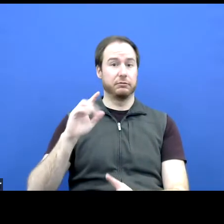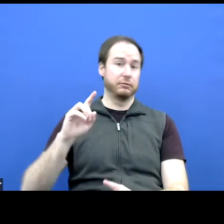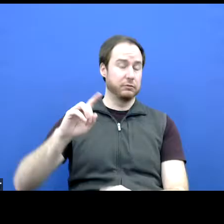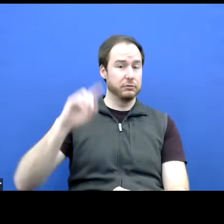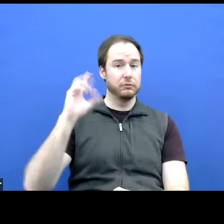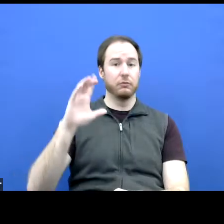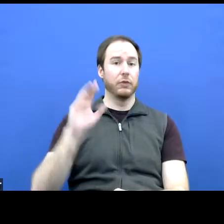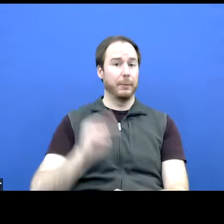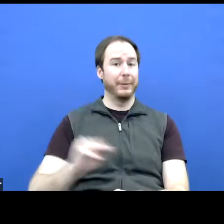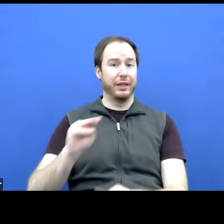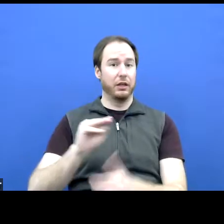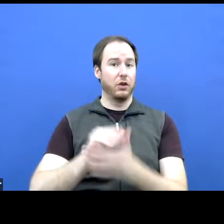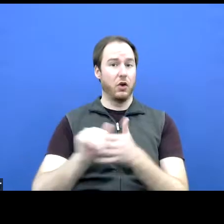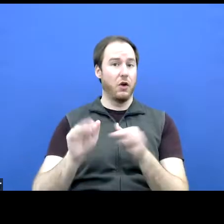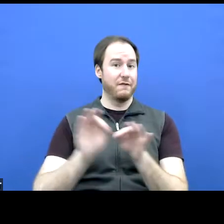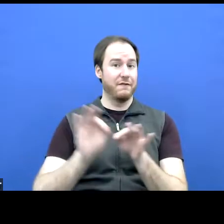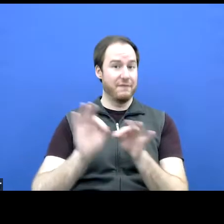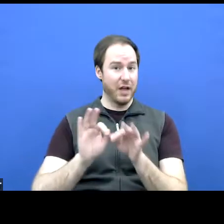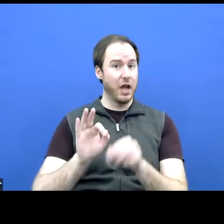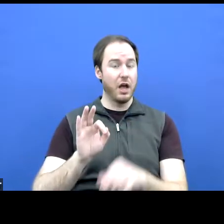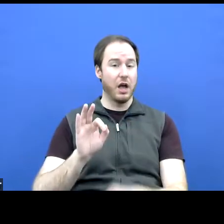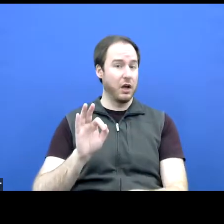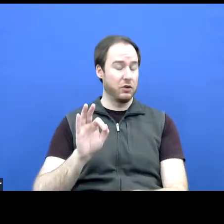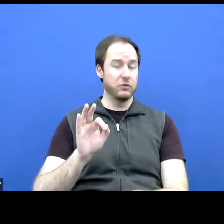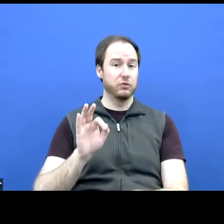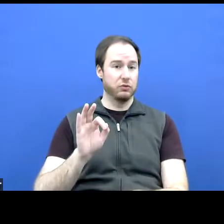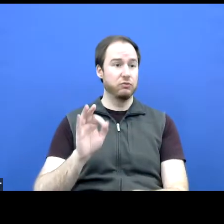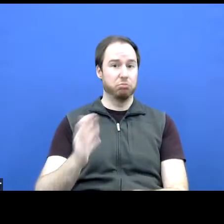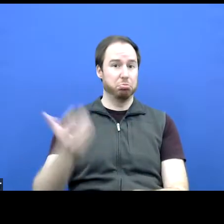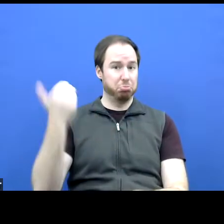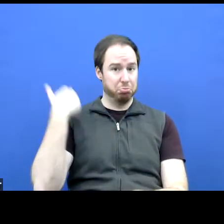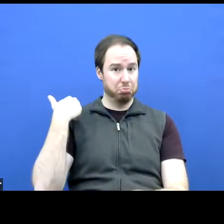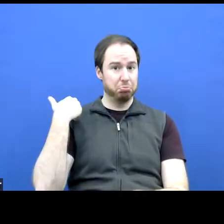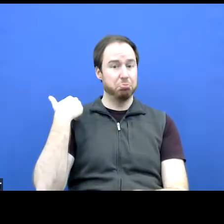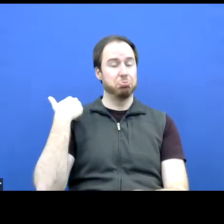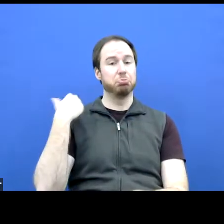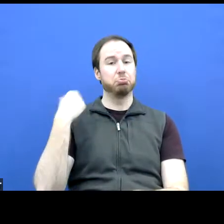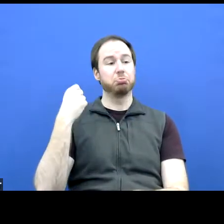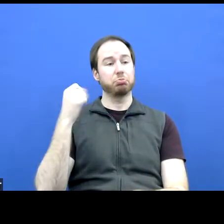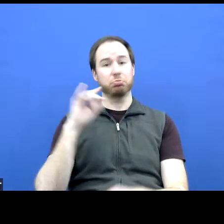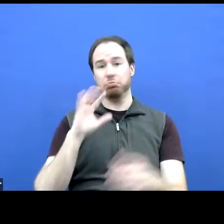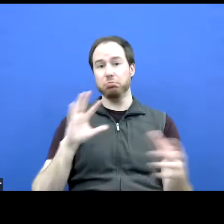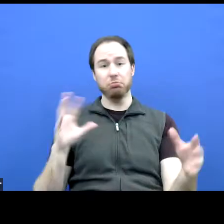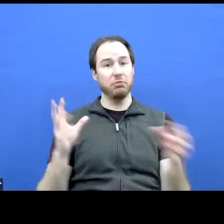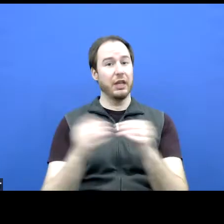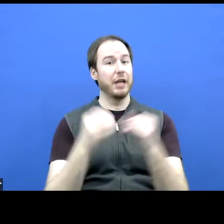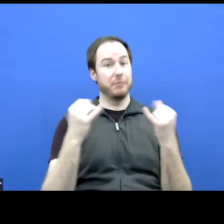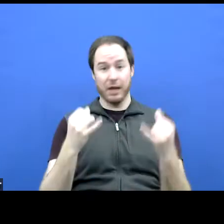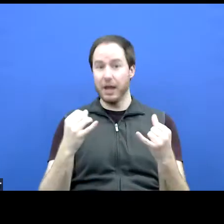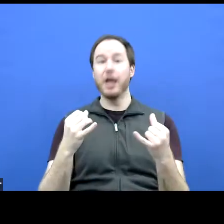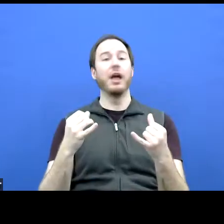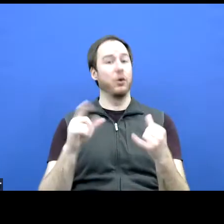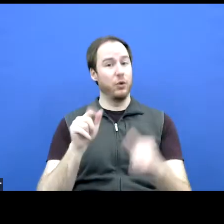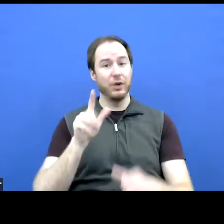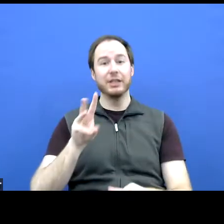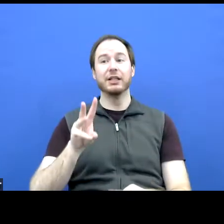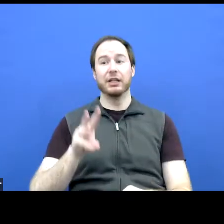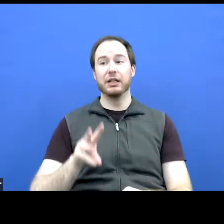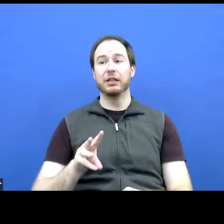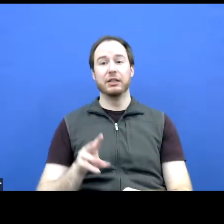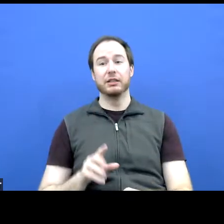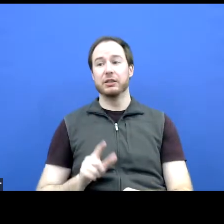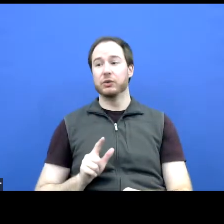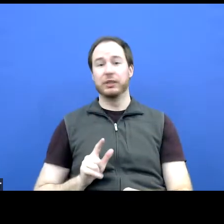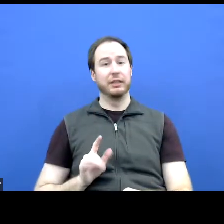$100 million in value. If you add up all the properties today, I think it's around